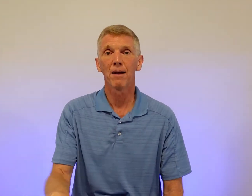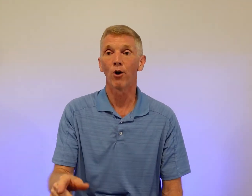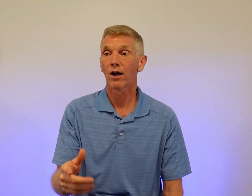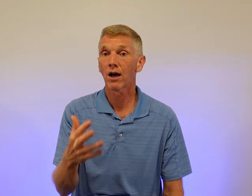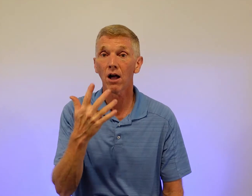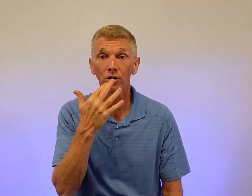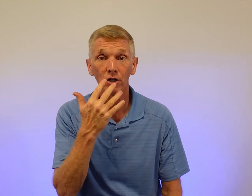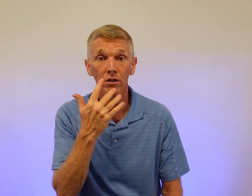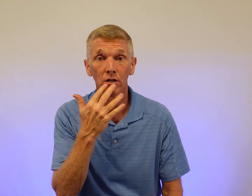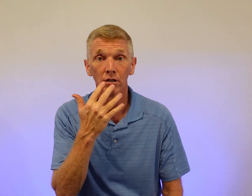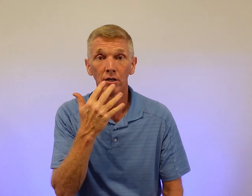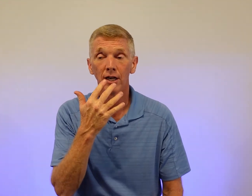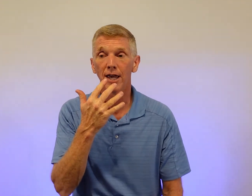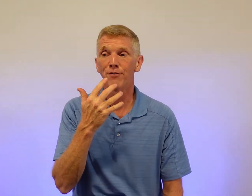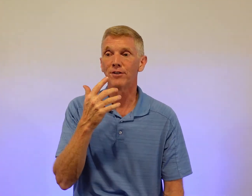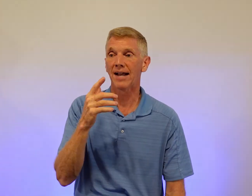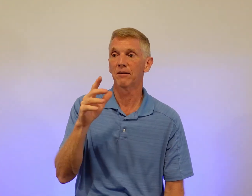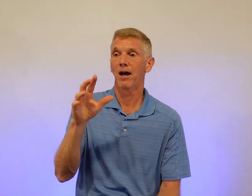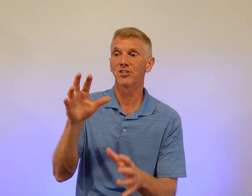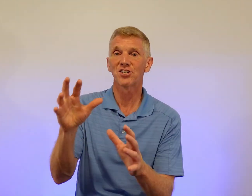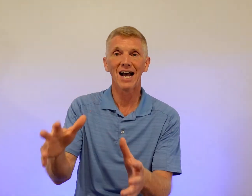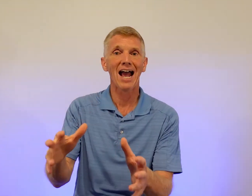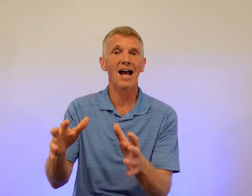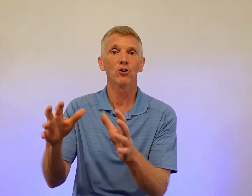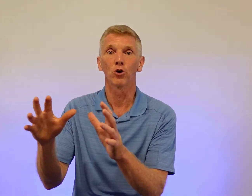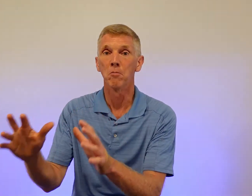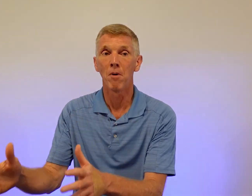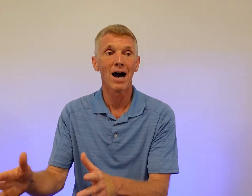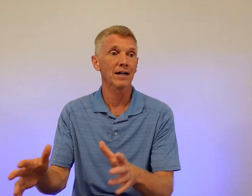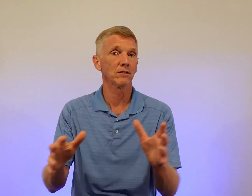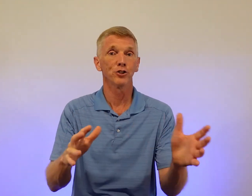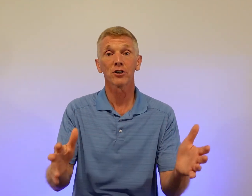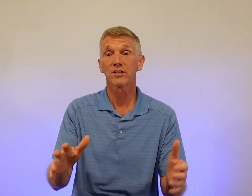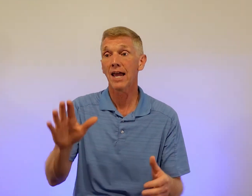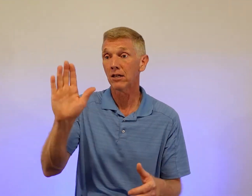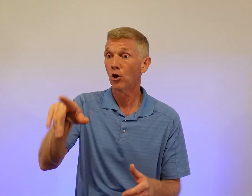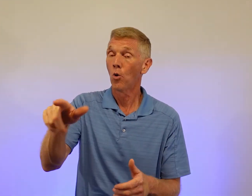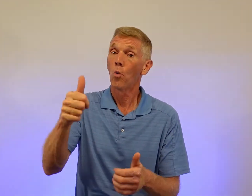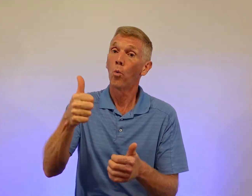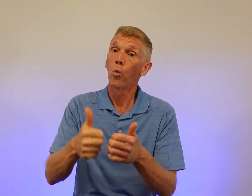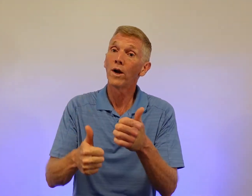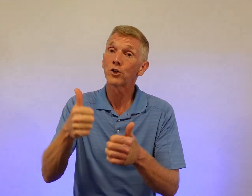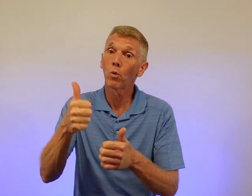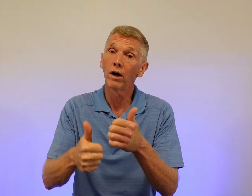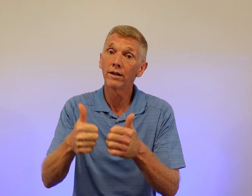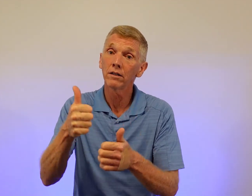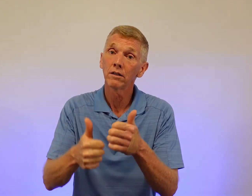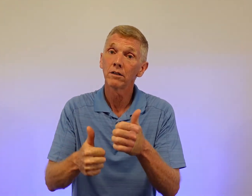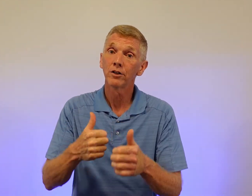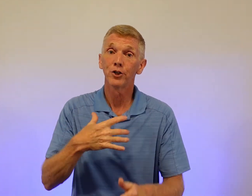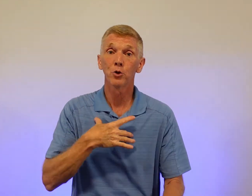about color, if you're talking about style or model, you're gonna say, hey, which one do you